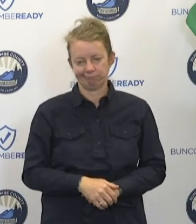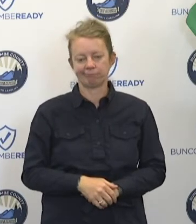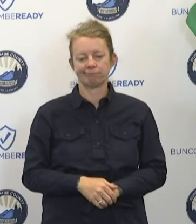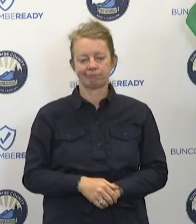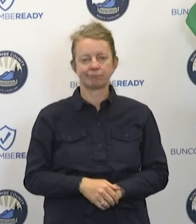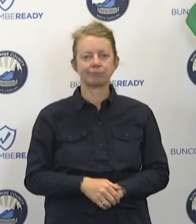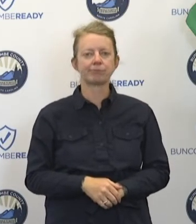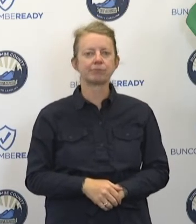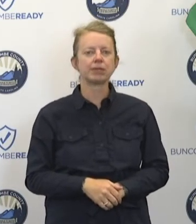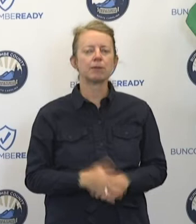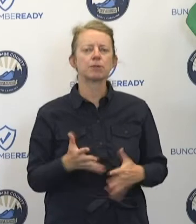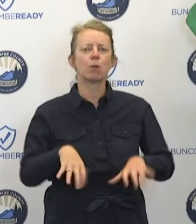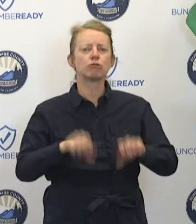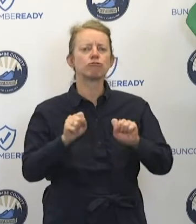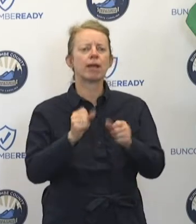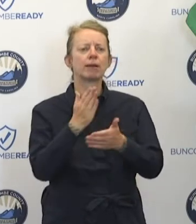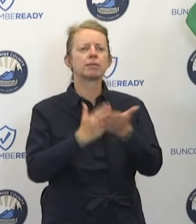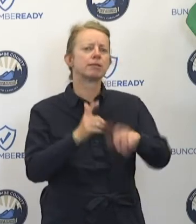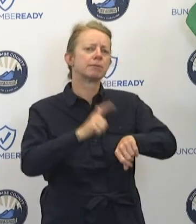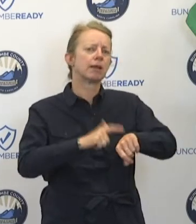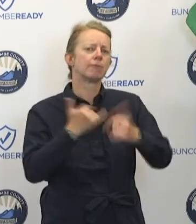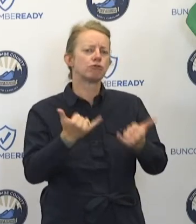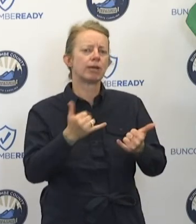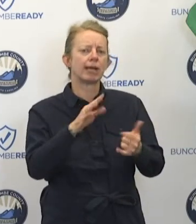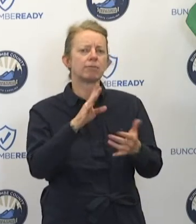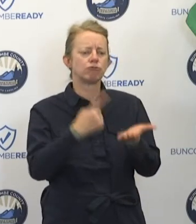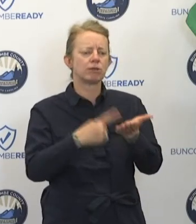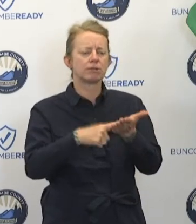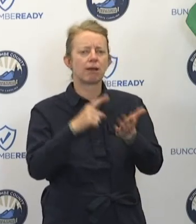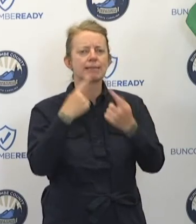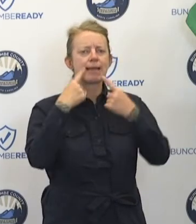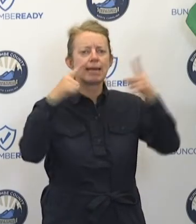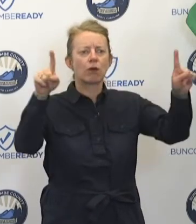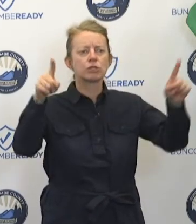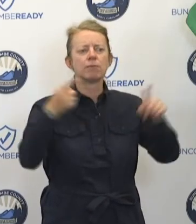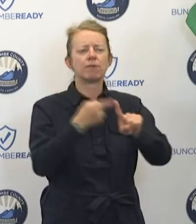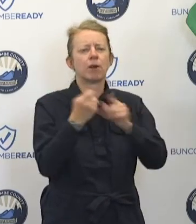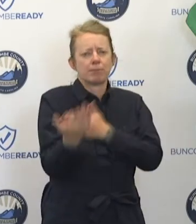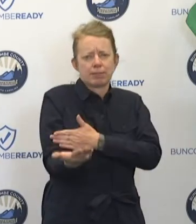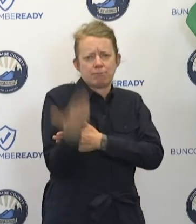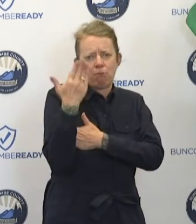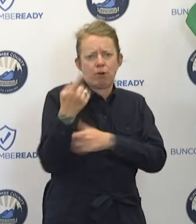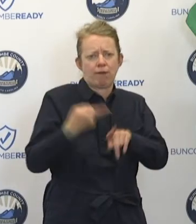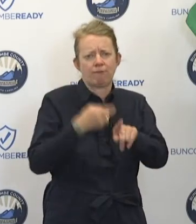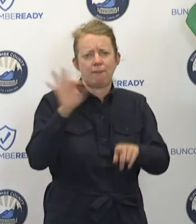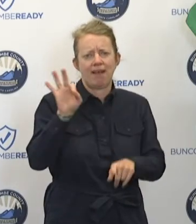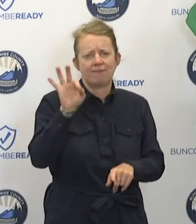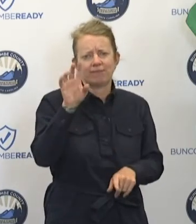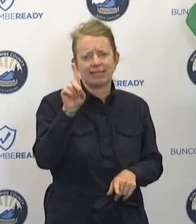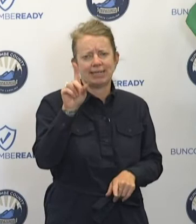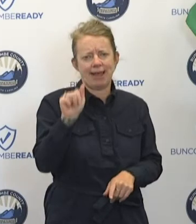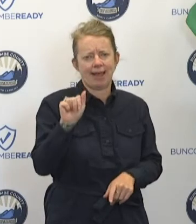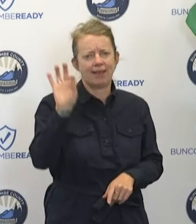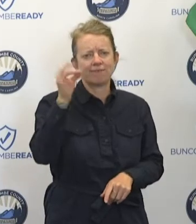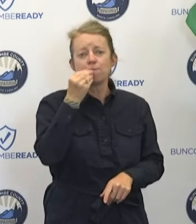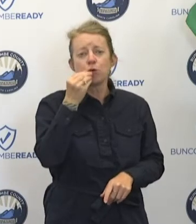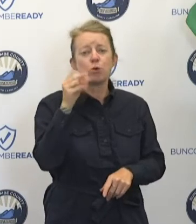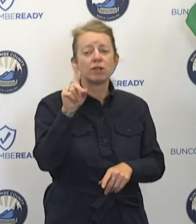I want to take a little time today to talk about the announcement made this morning by the Food and Drug Administration and the CDC.